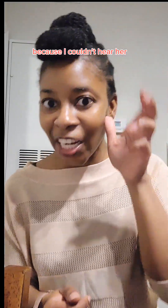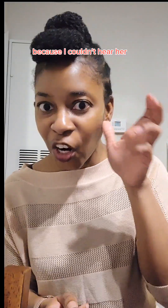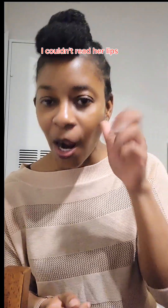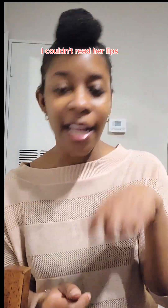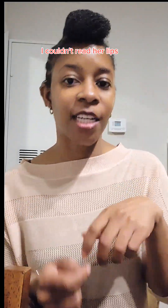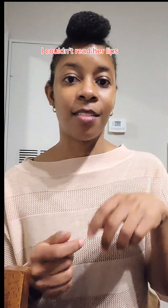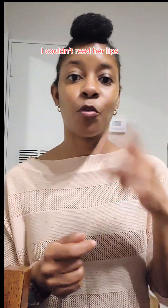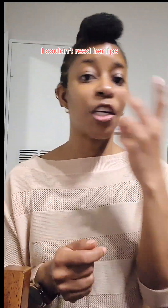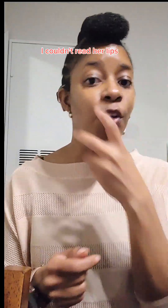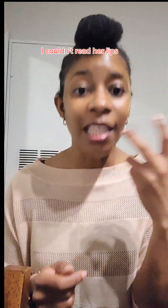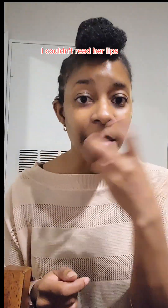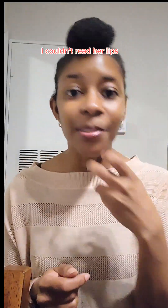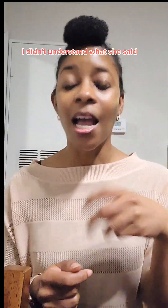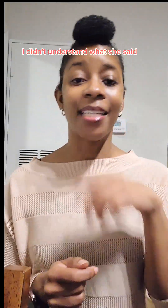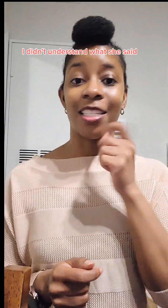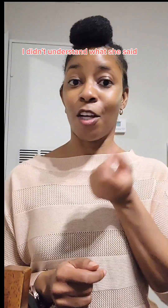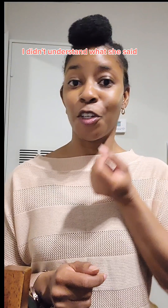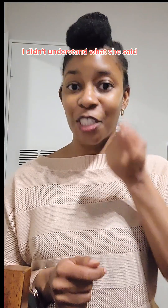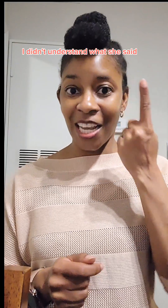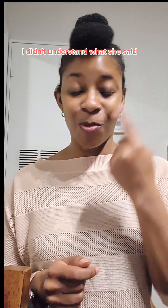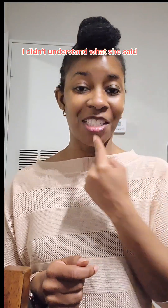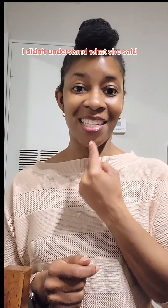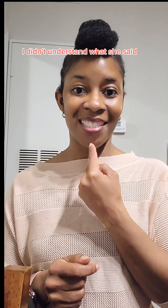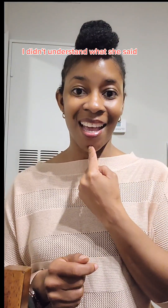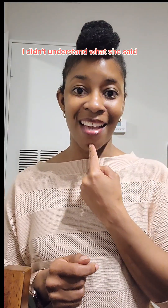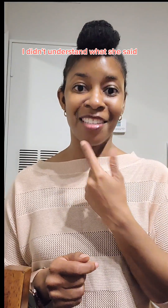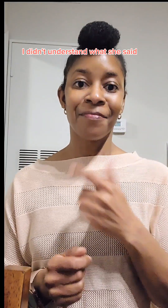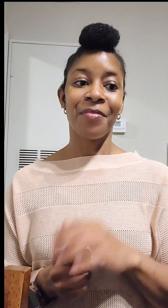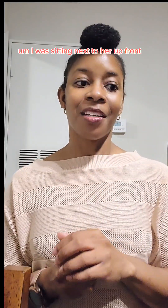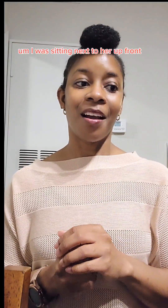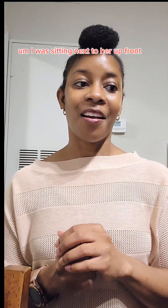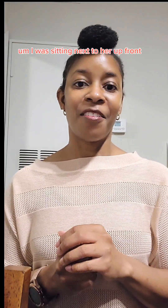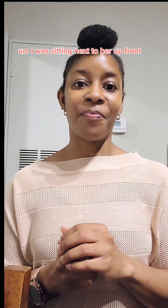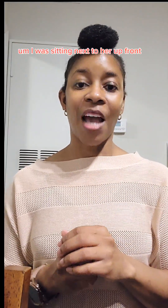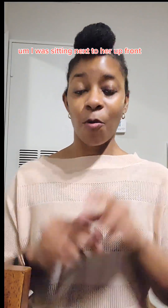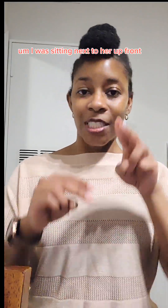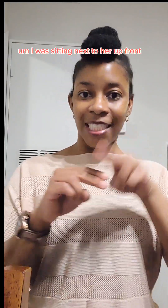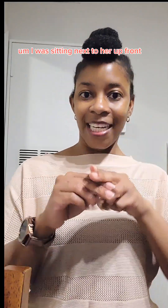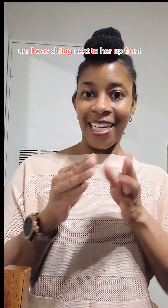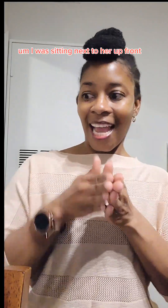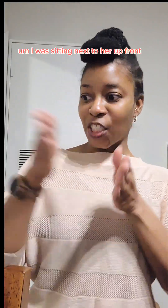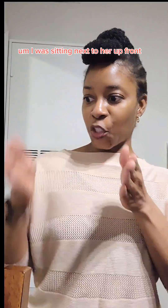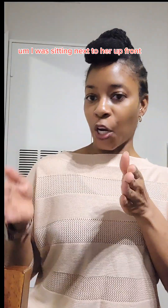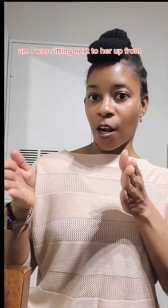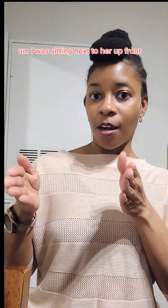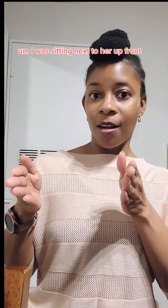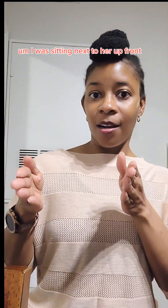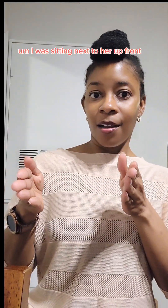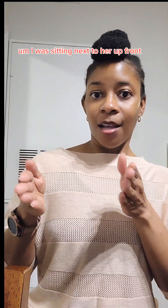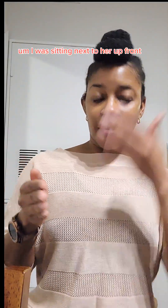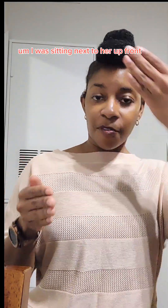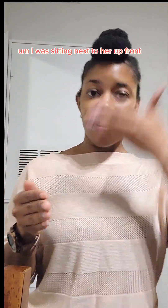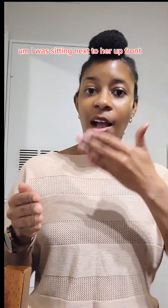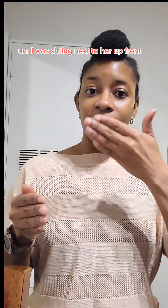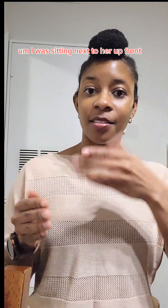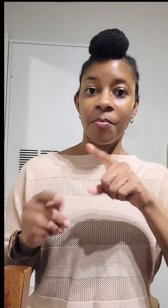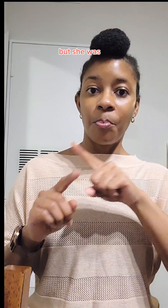her. I couldn't read her lips. I didn't understand what she said. I was sitting next to her up front,